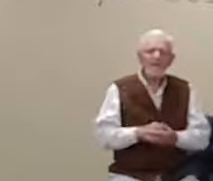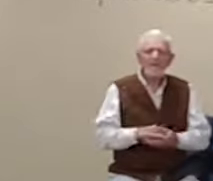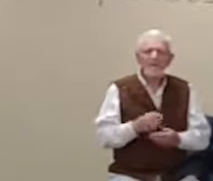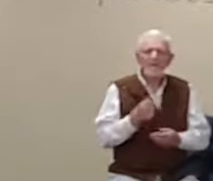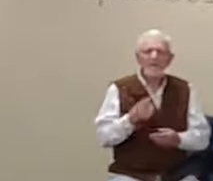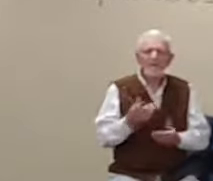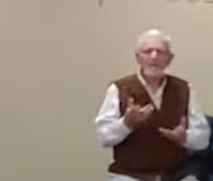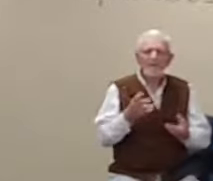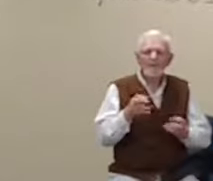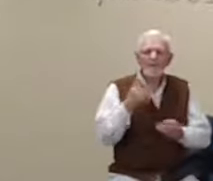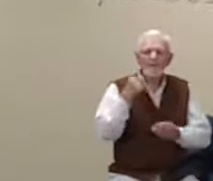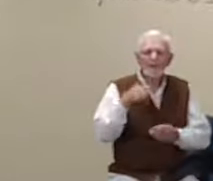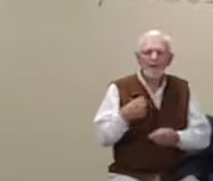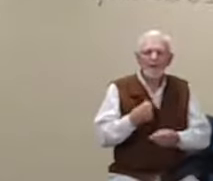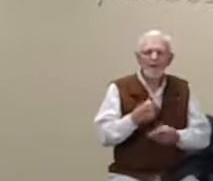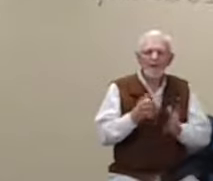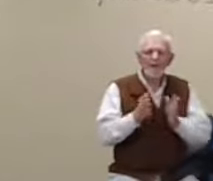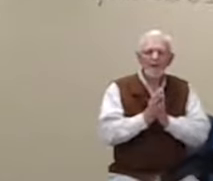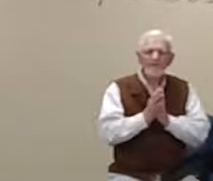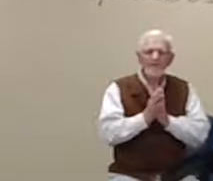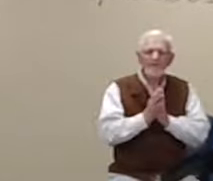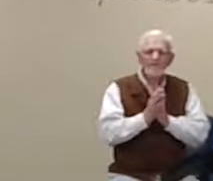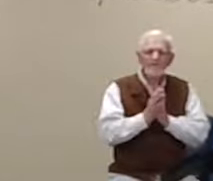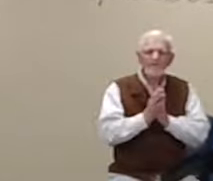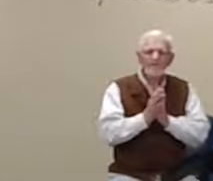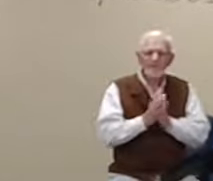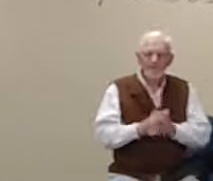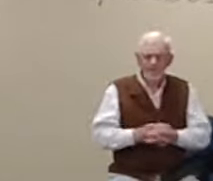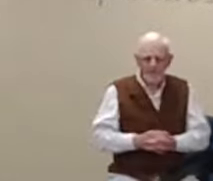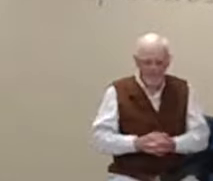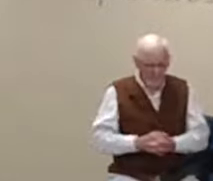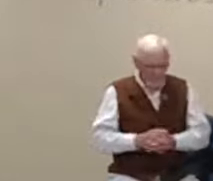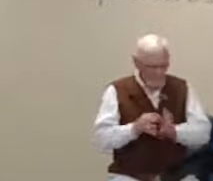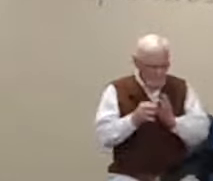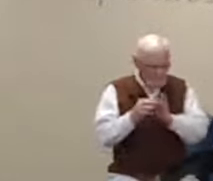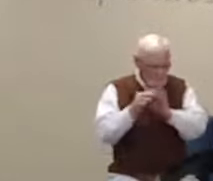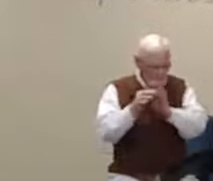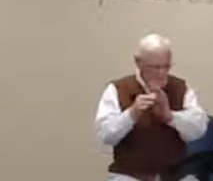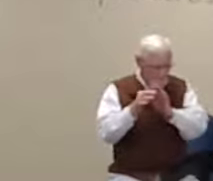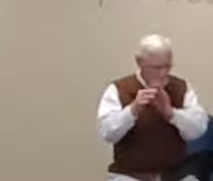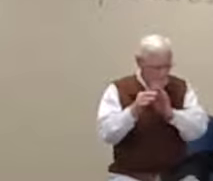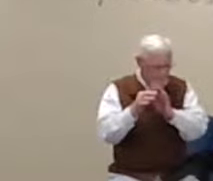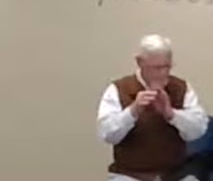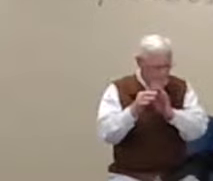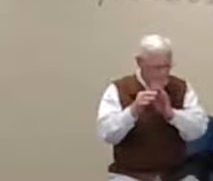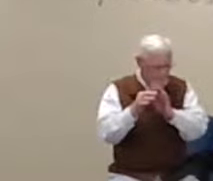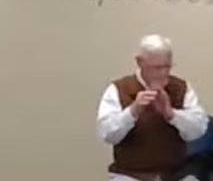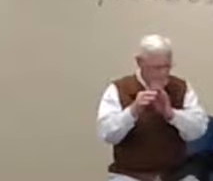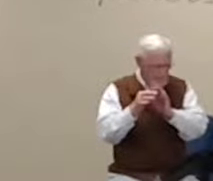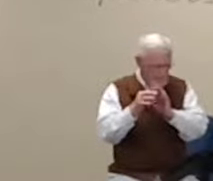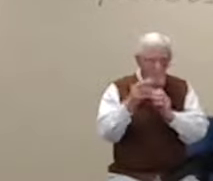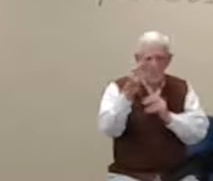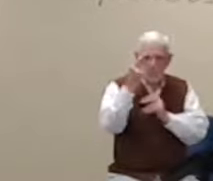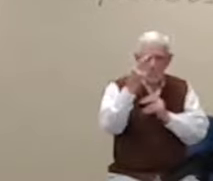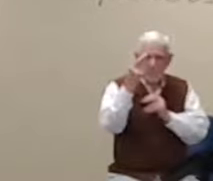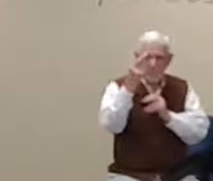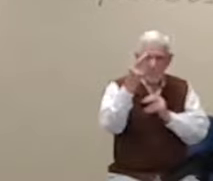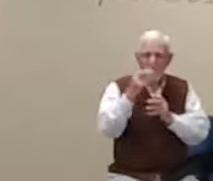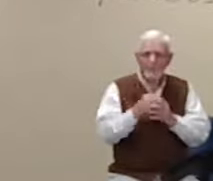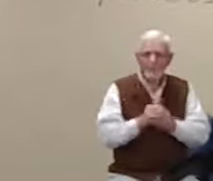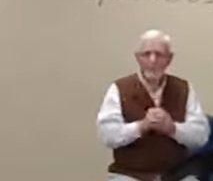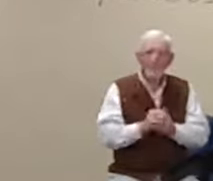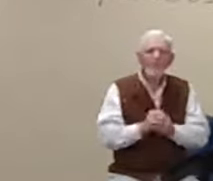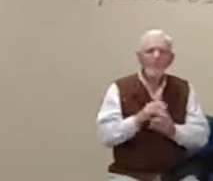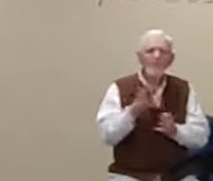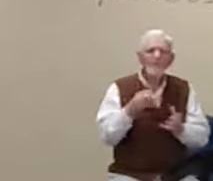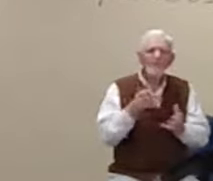us. Amen. But there's this unity of purpose, that we're all in